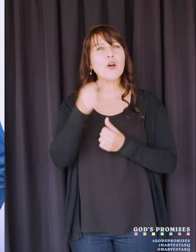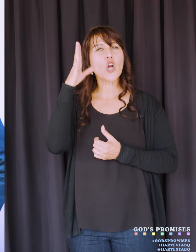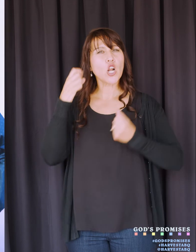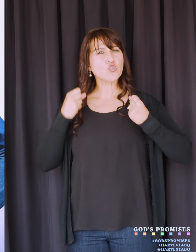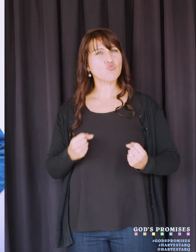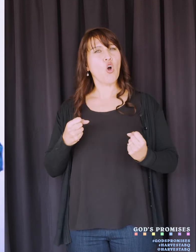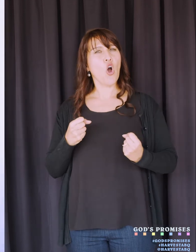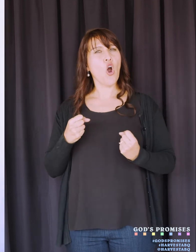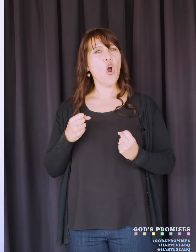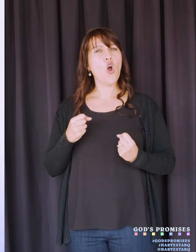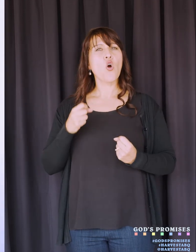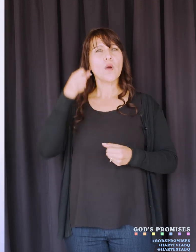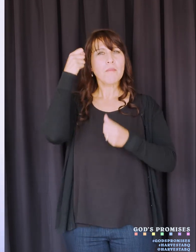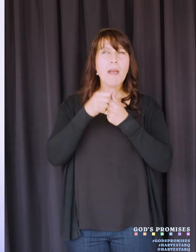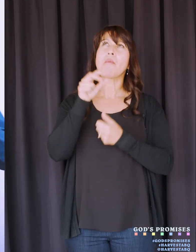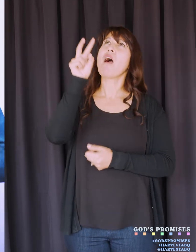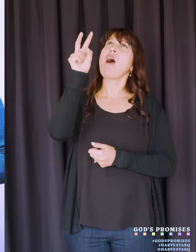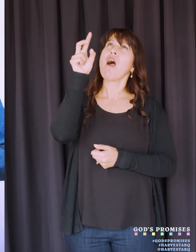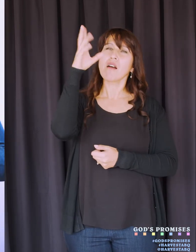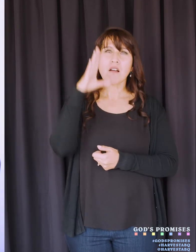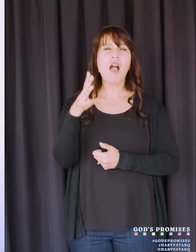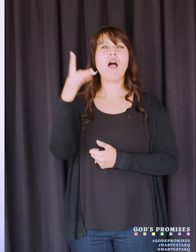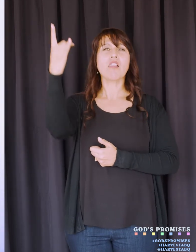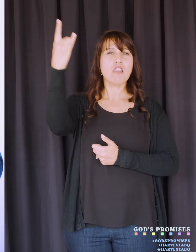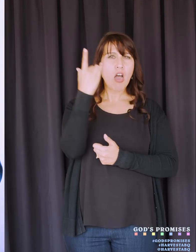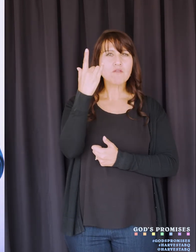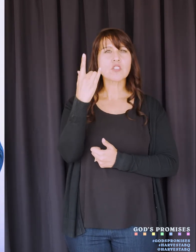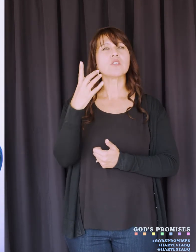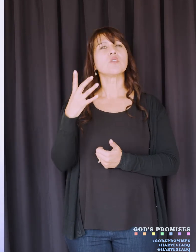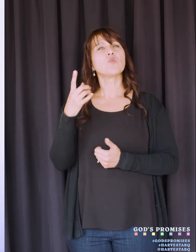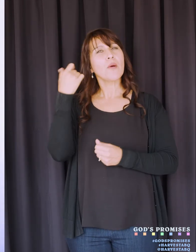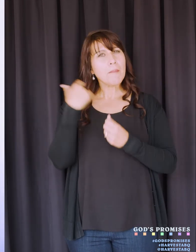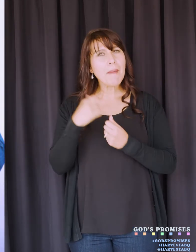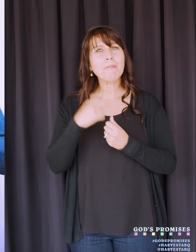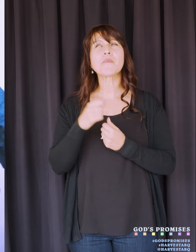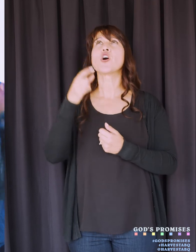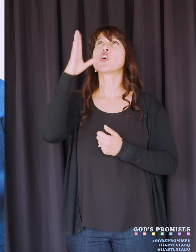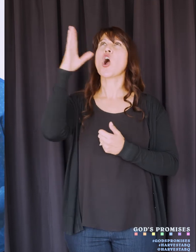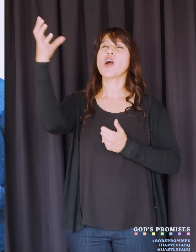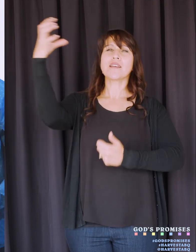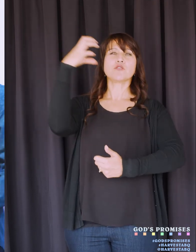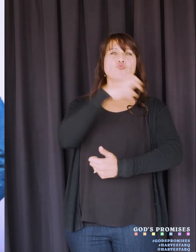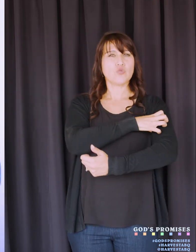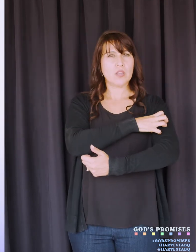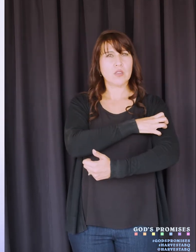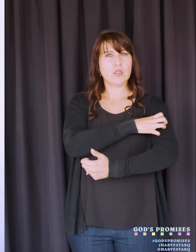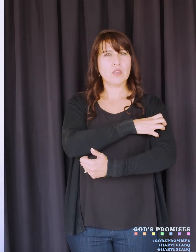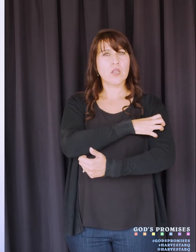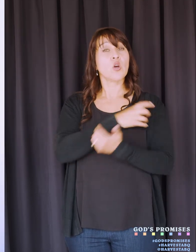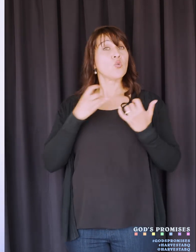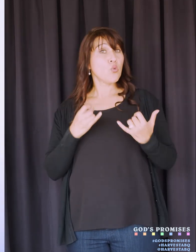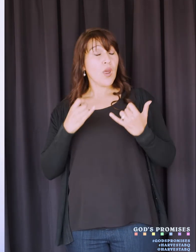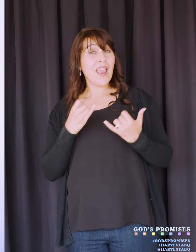We're reminded that God loves us. We're reminded that God gives us strength. So today, if you